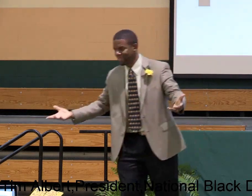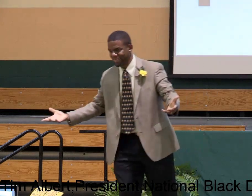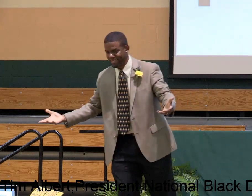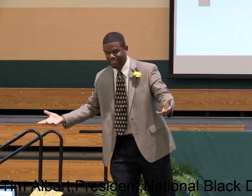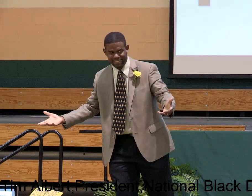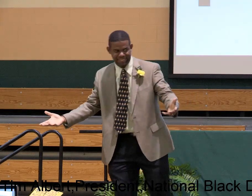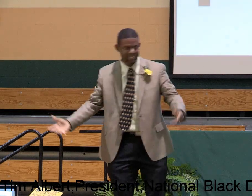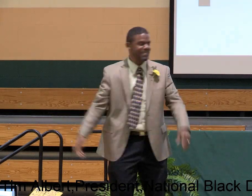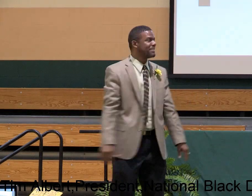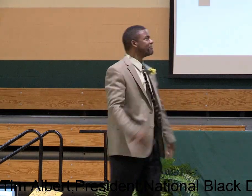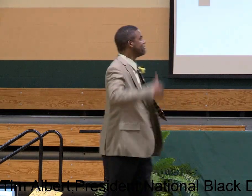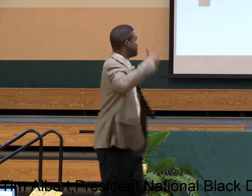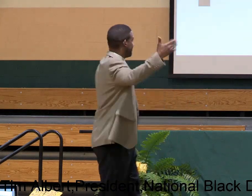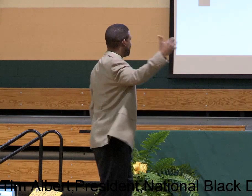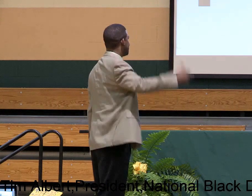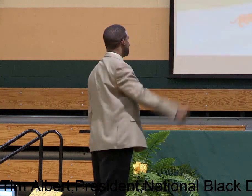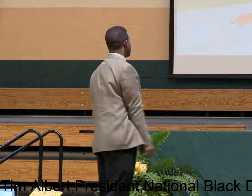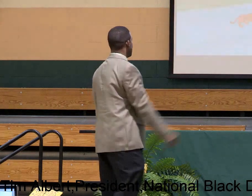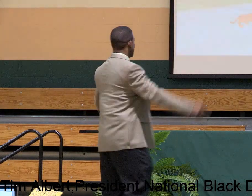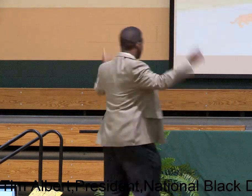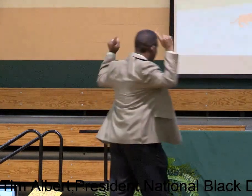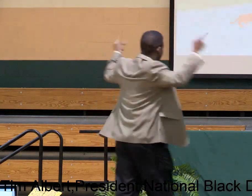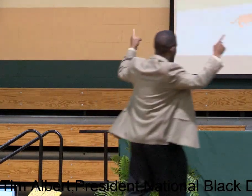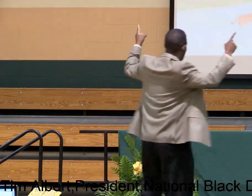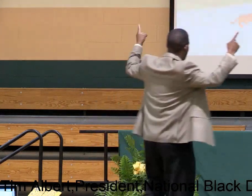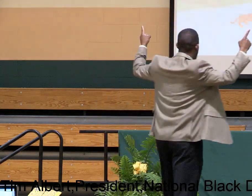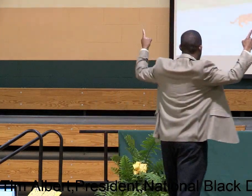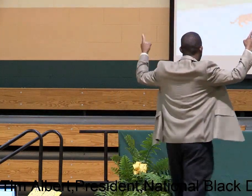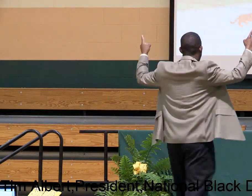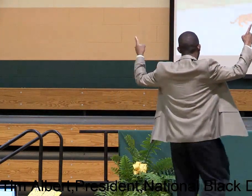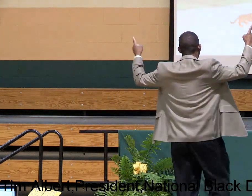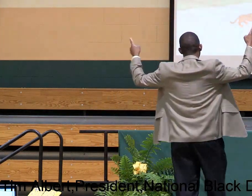graduation day. I'm sure everything's good. Be zealous about life. Okay, so here we go. Look.